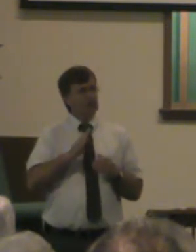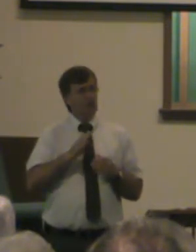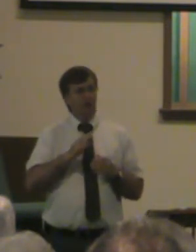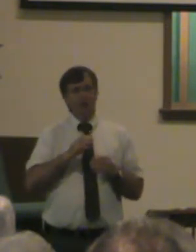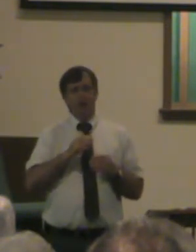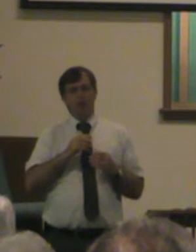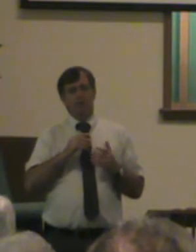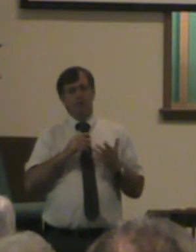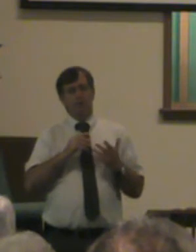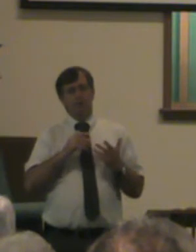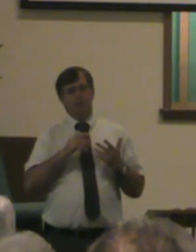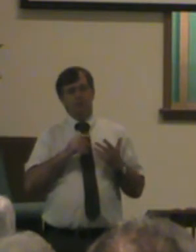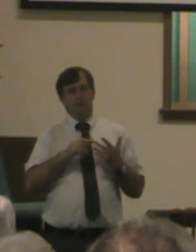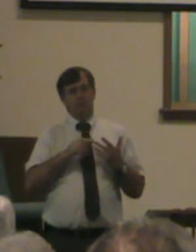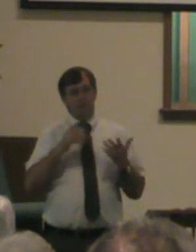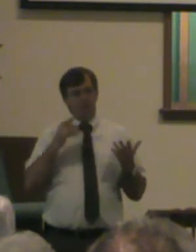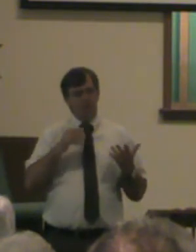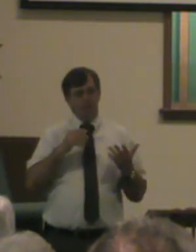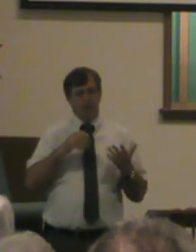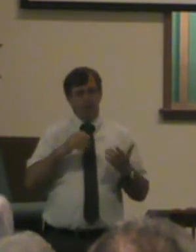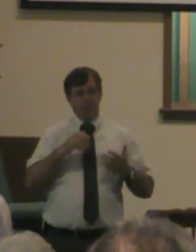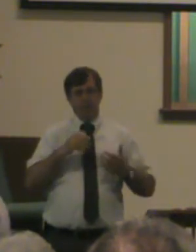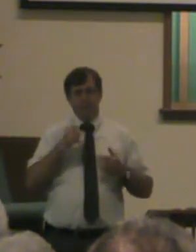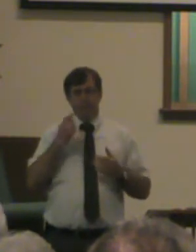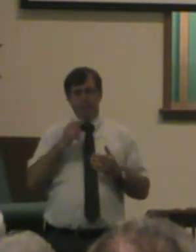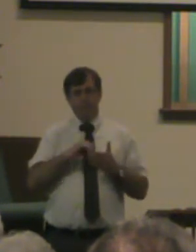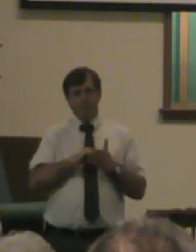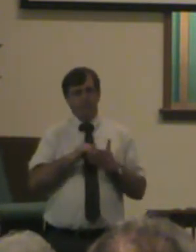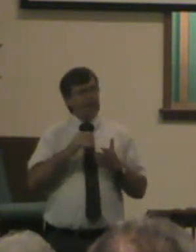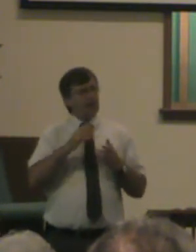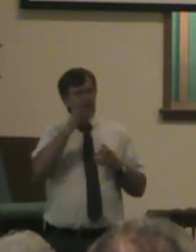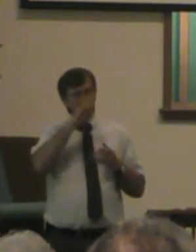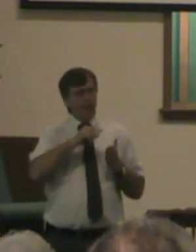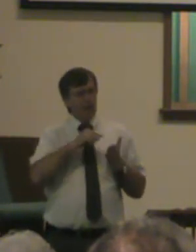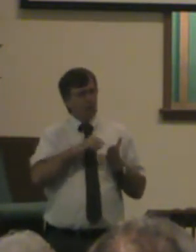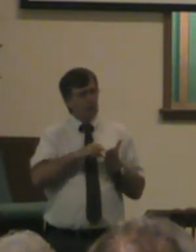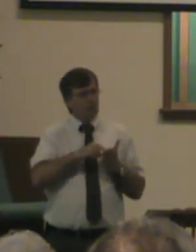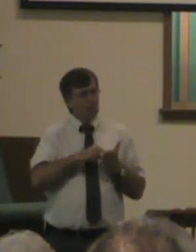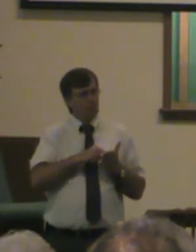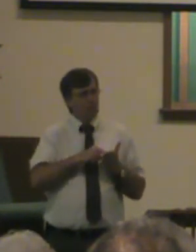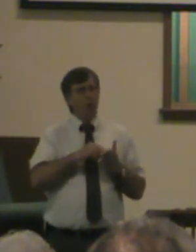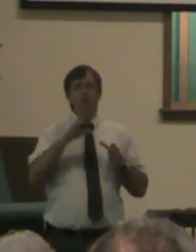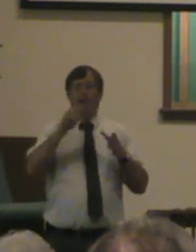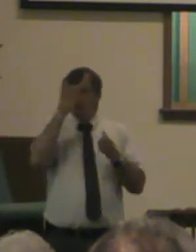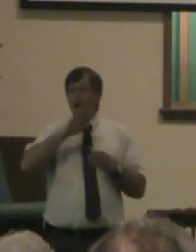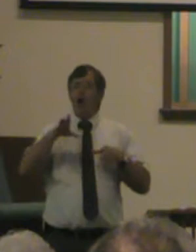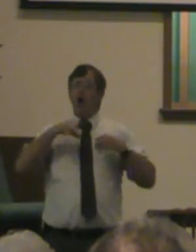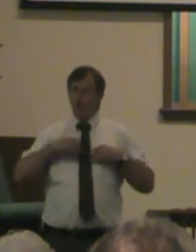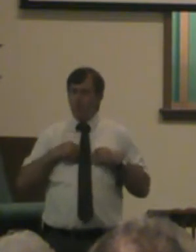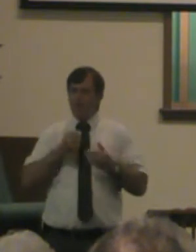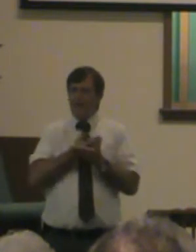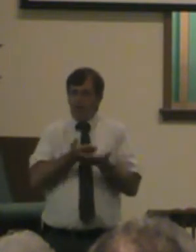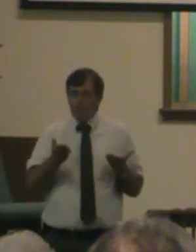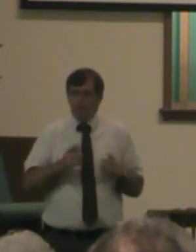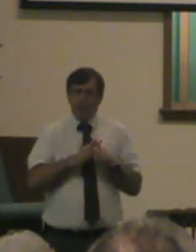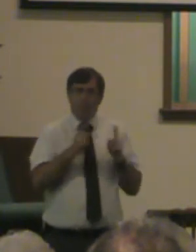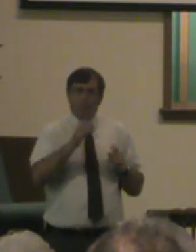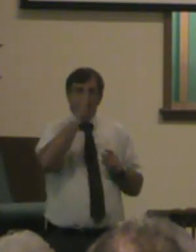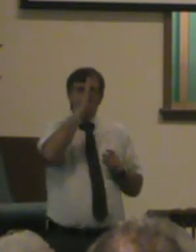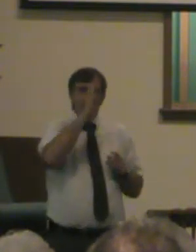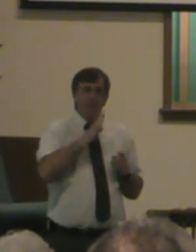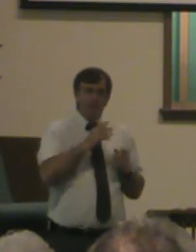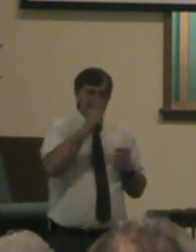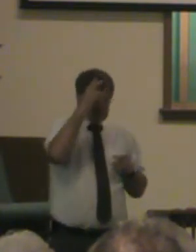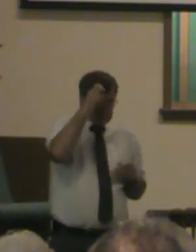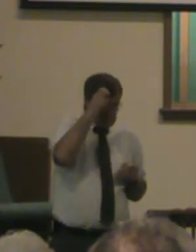that he sets here to take over all that belongs to him all over again. He owns everything, but the devil has stolen his subjects. It's